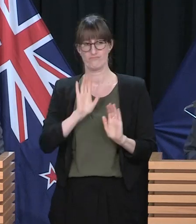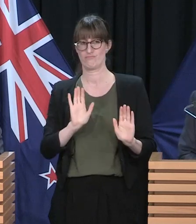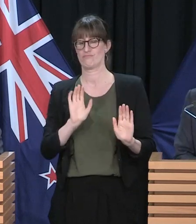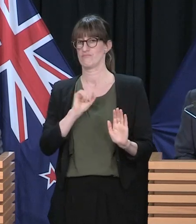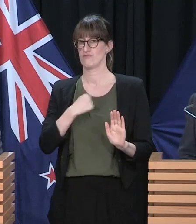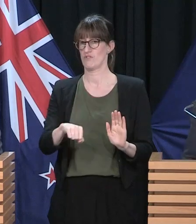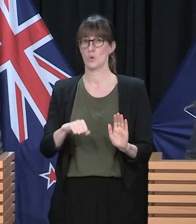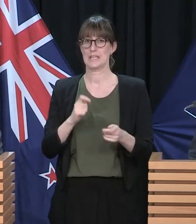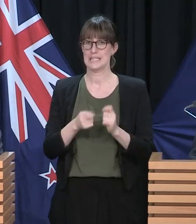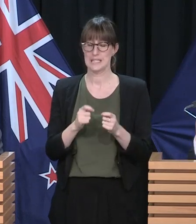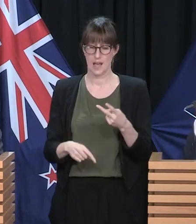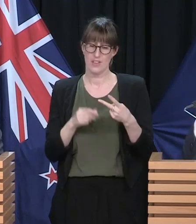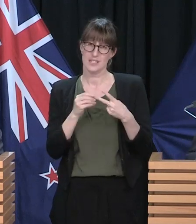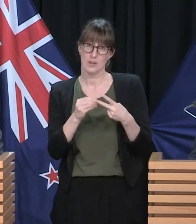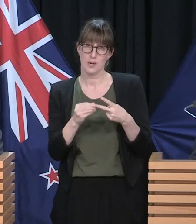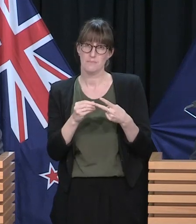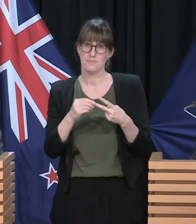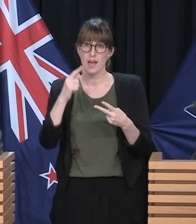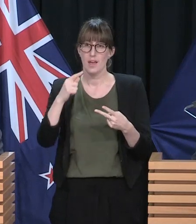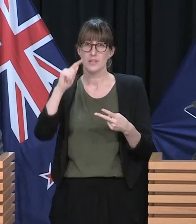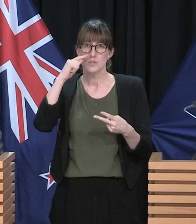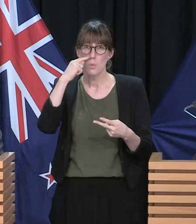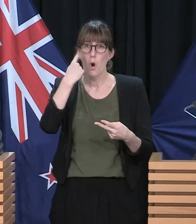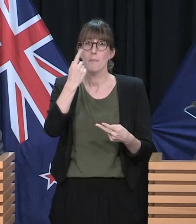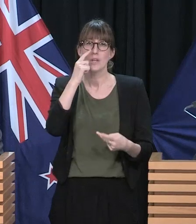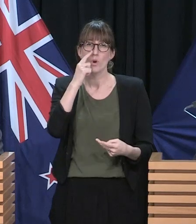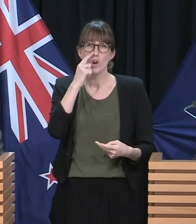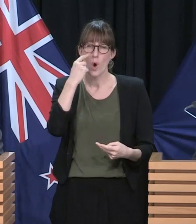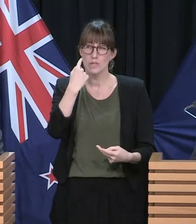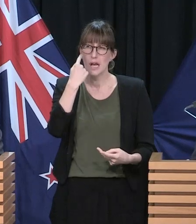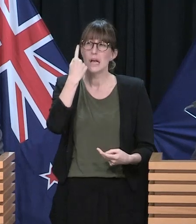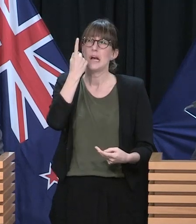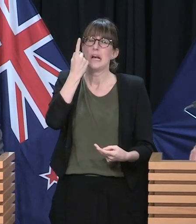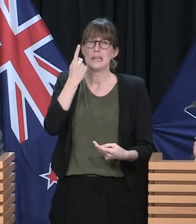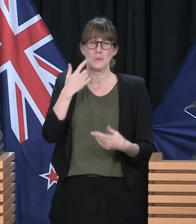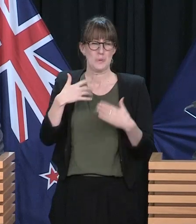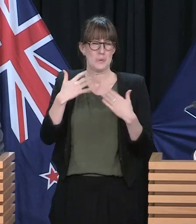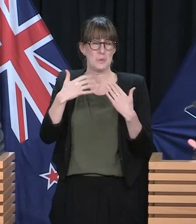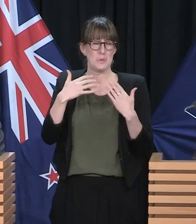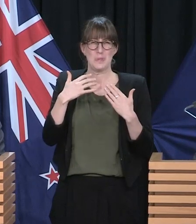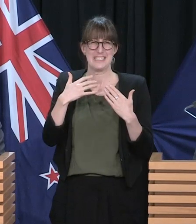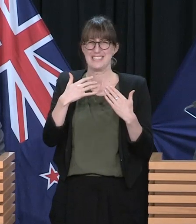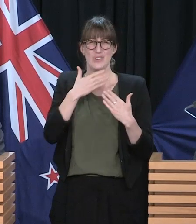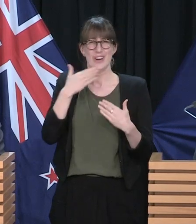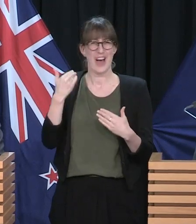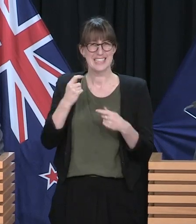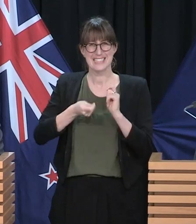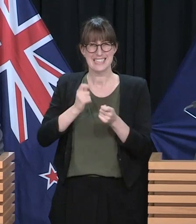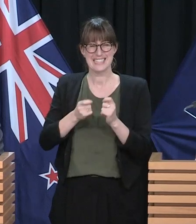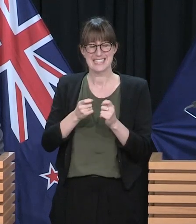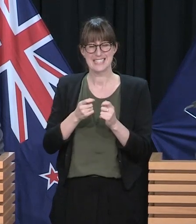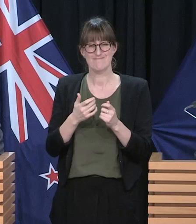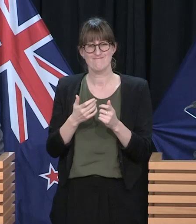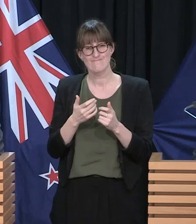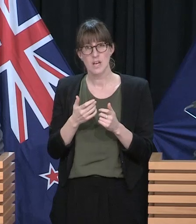the second reason actually, is that the nasopharyngeal swab can be quite unpleasant. And so we have said to